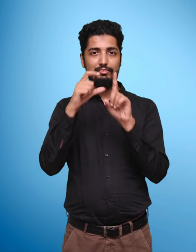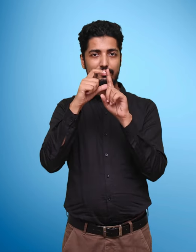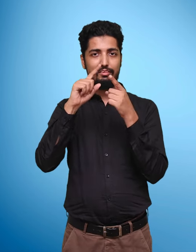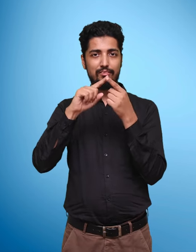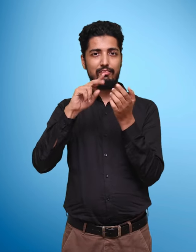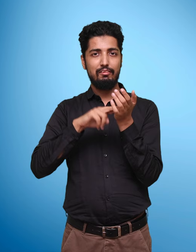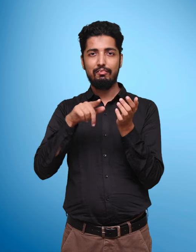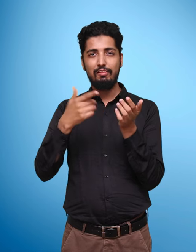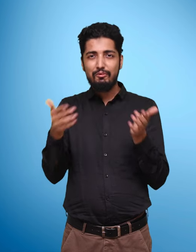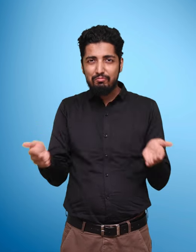Den.